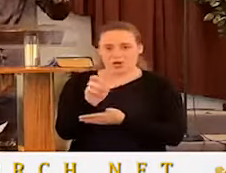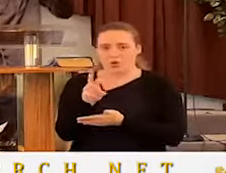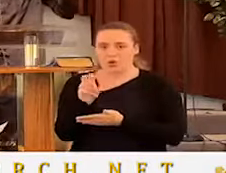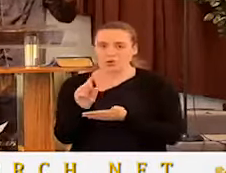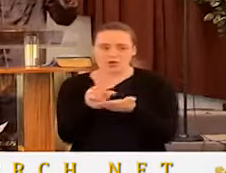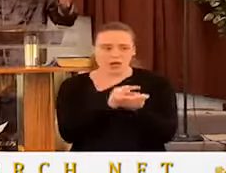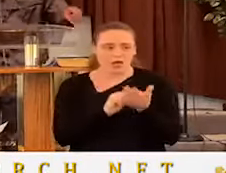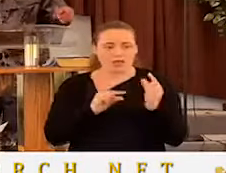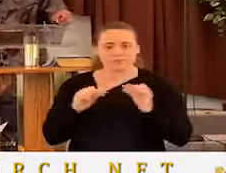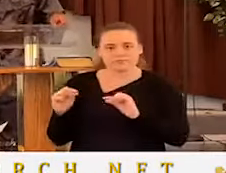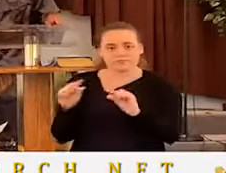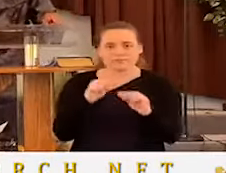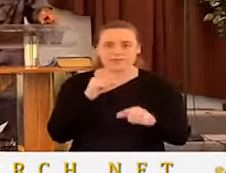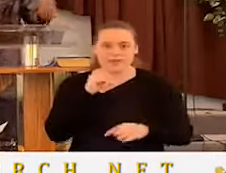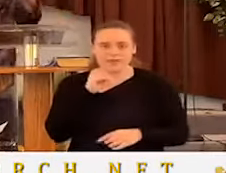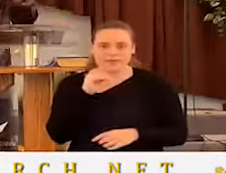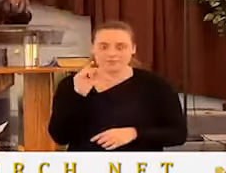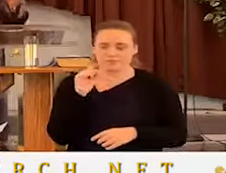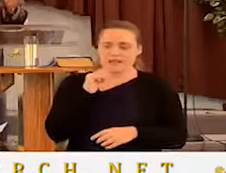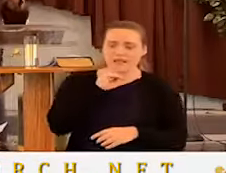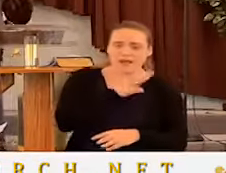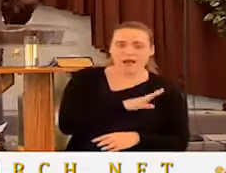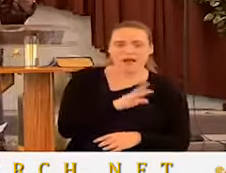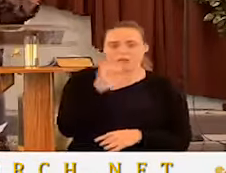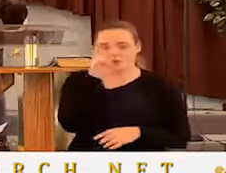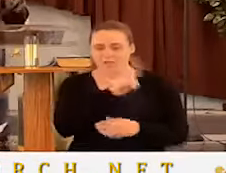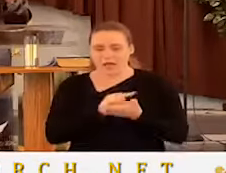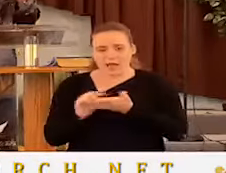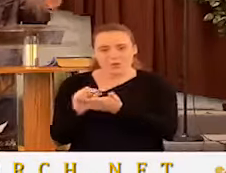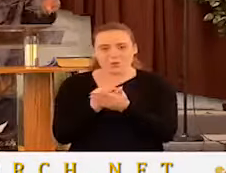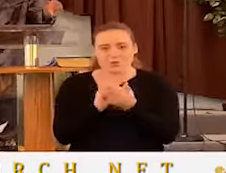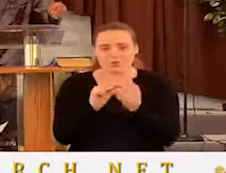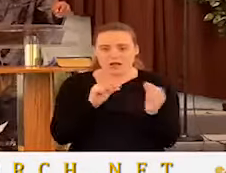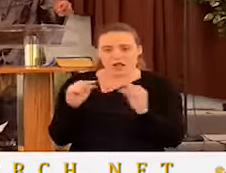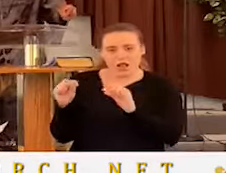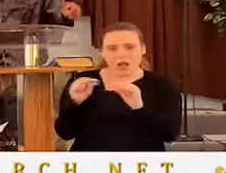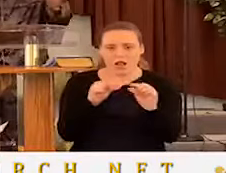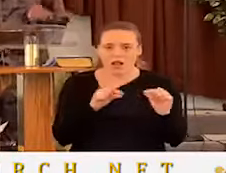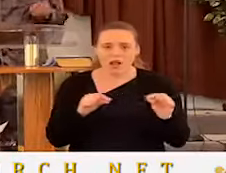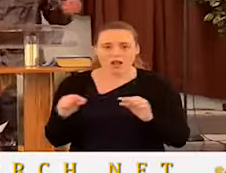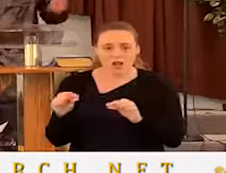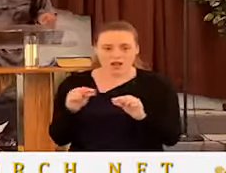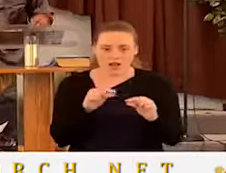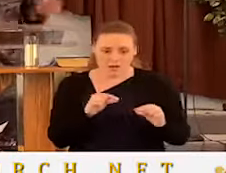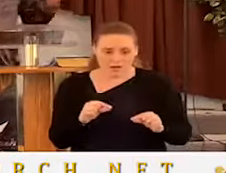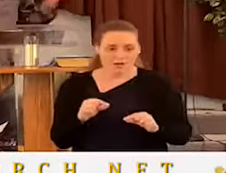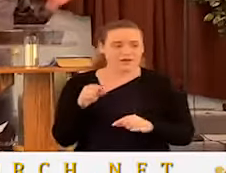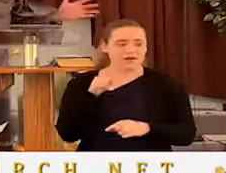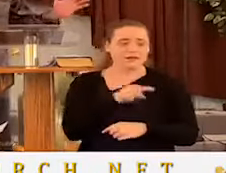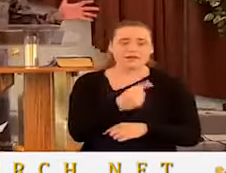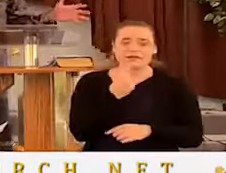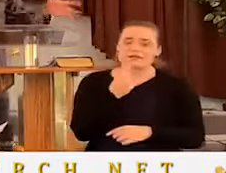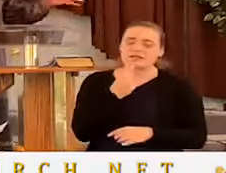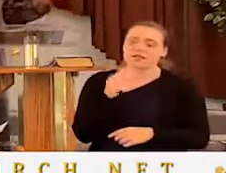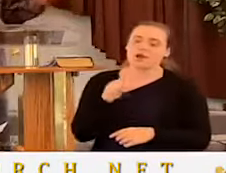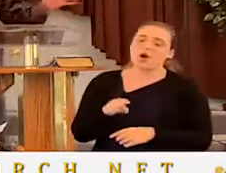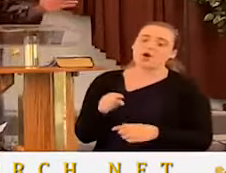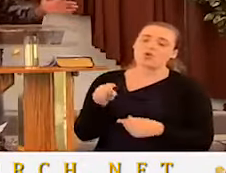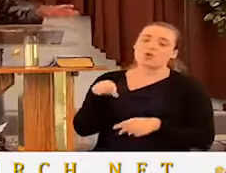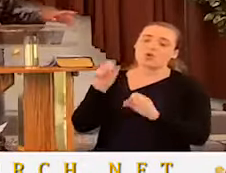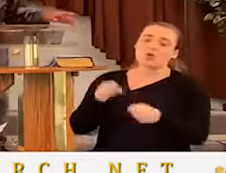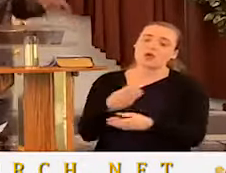or ingest disinfectants or poisons to kill the coronavirus, and then replies, I was just